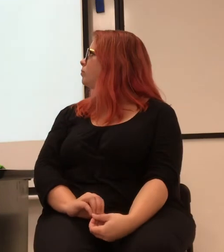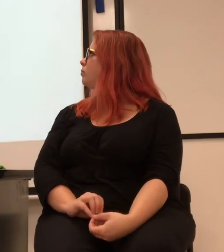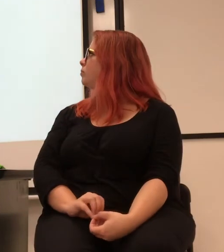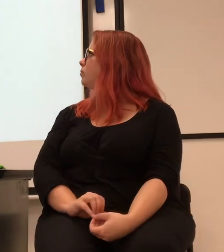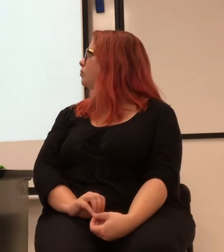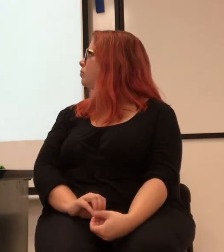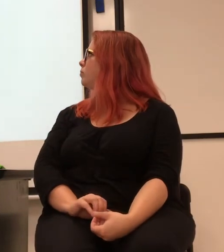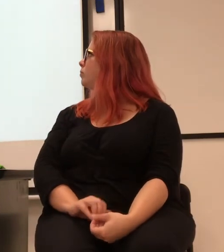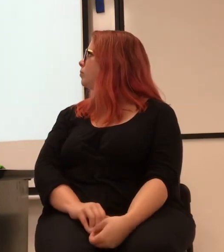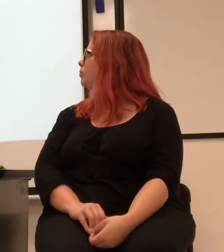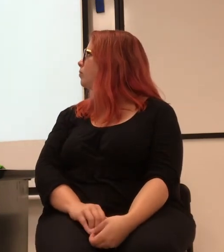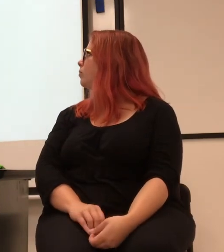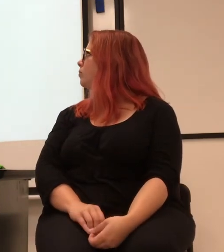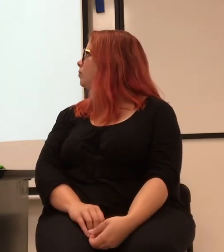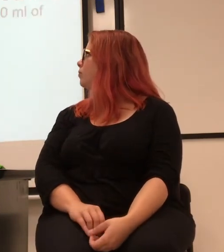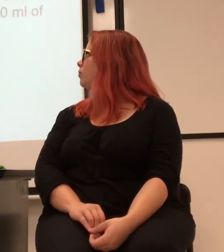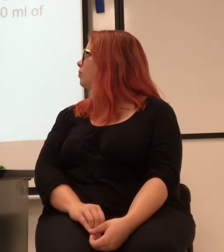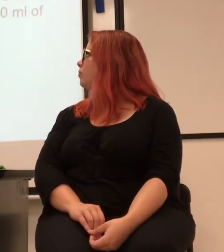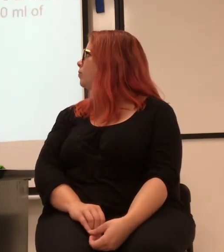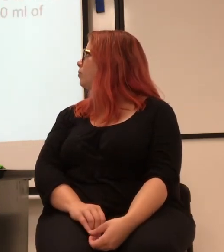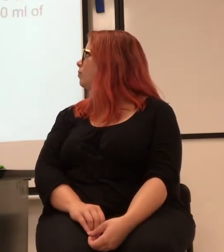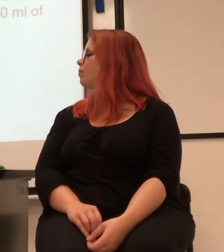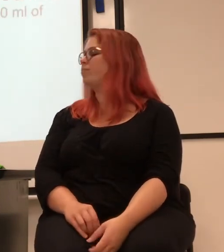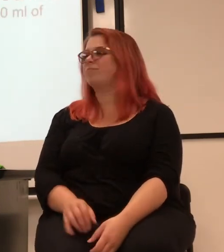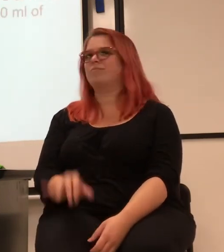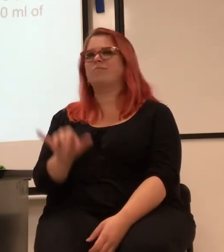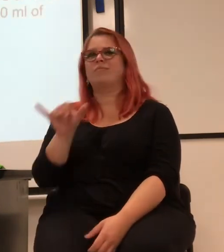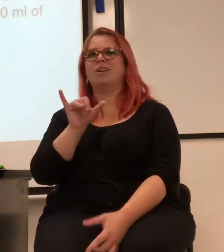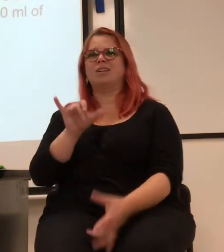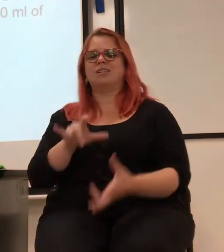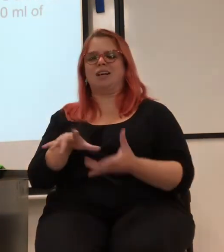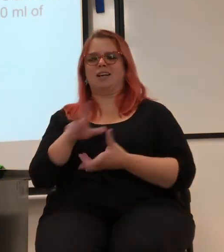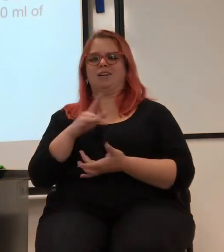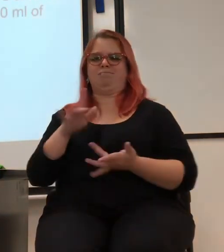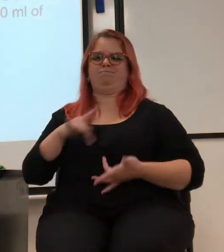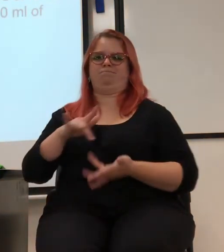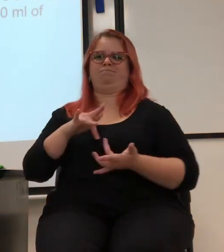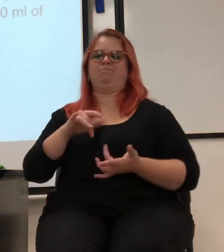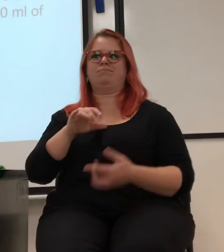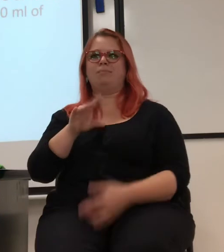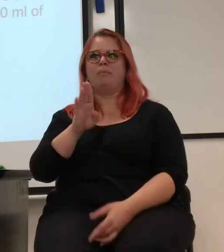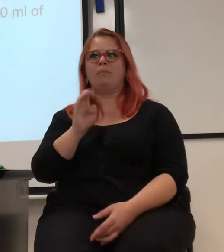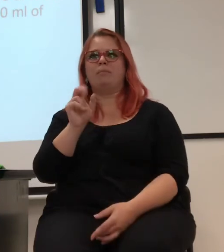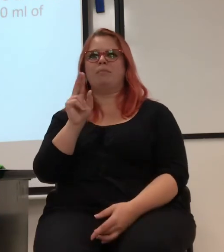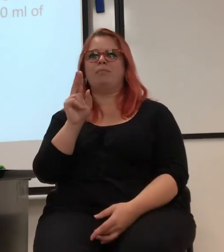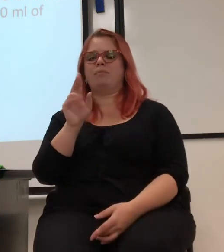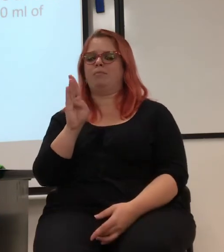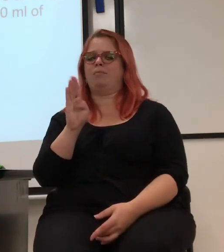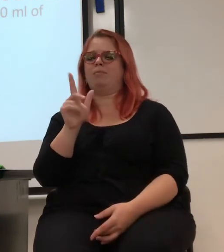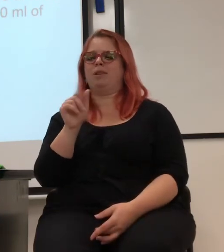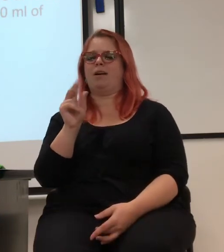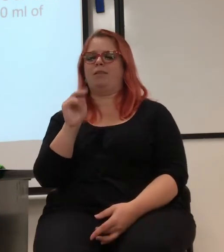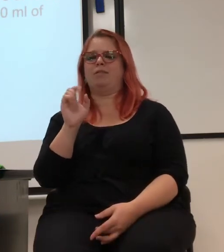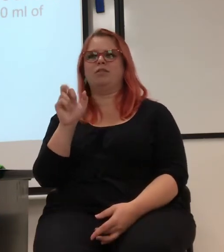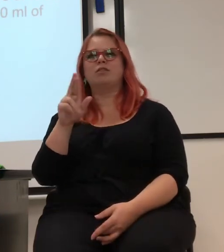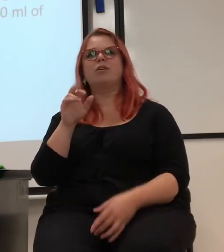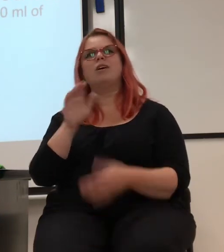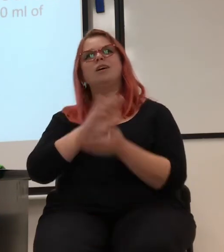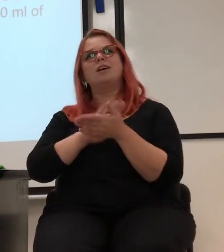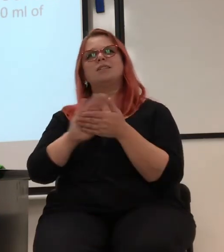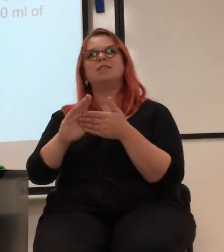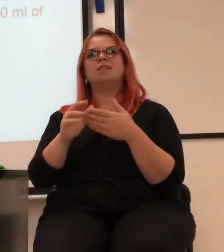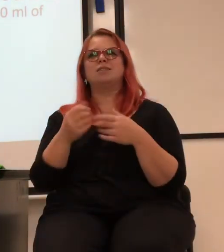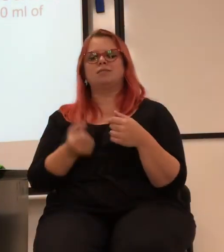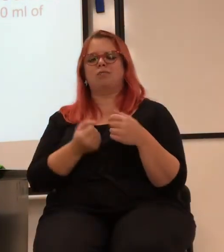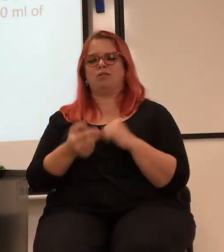It's a nice blender for us. It can be a nice reservoir, hold